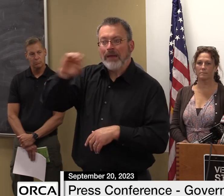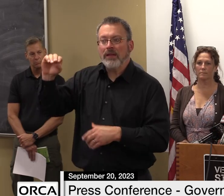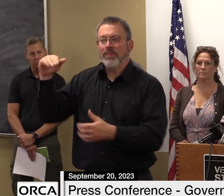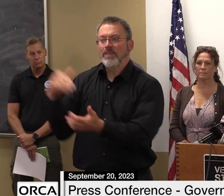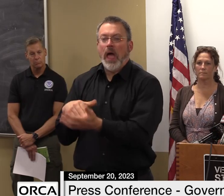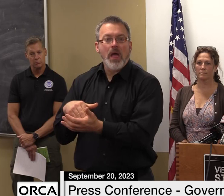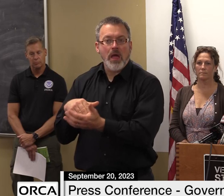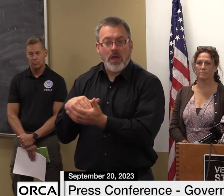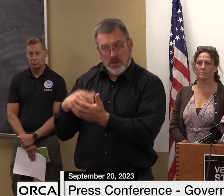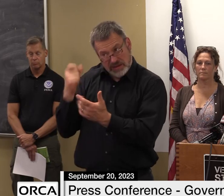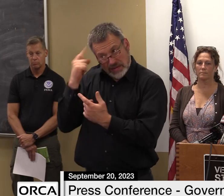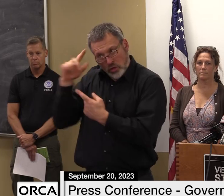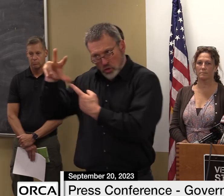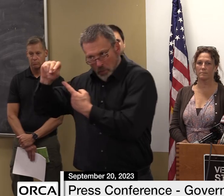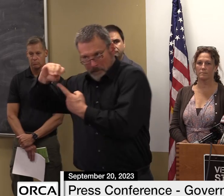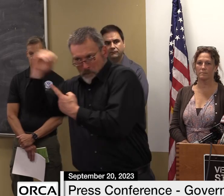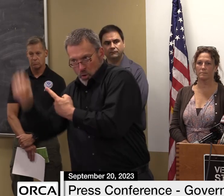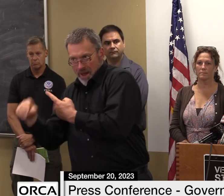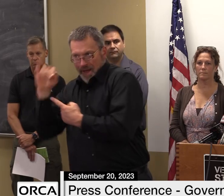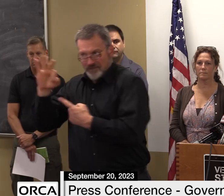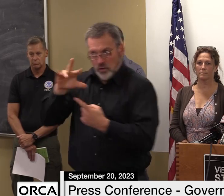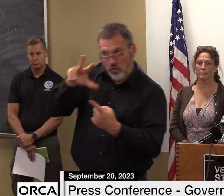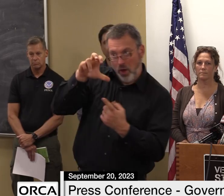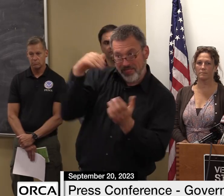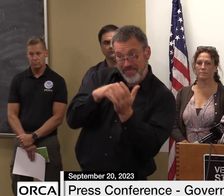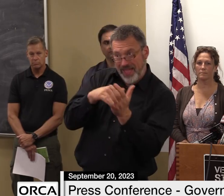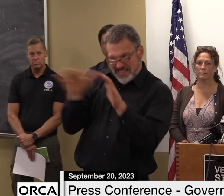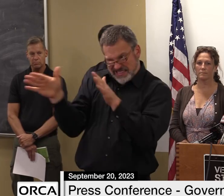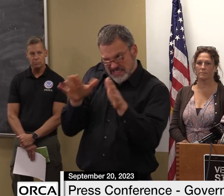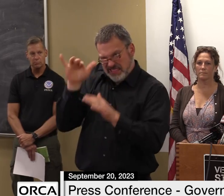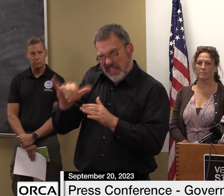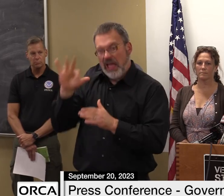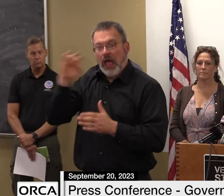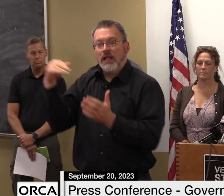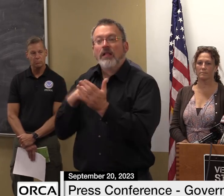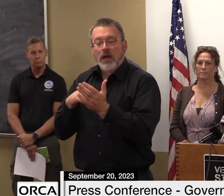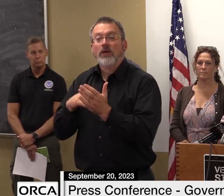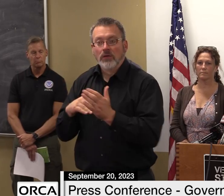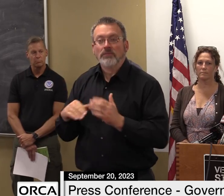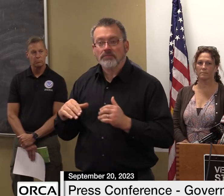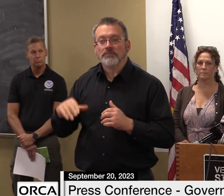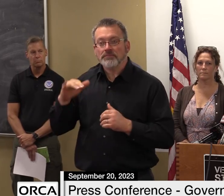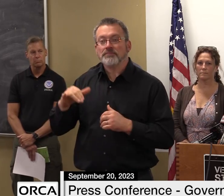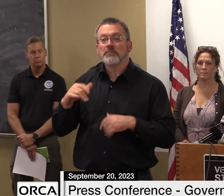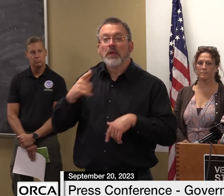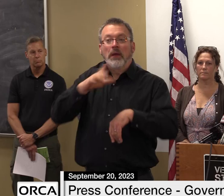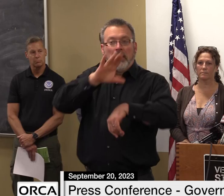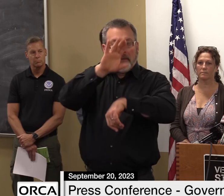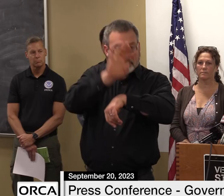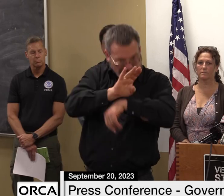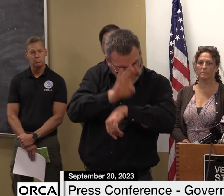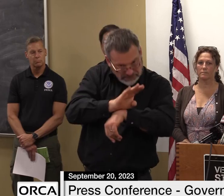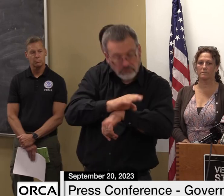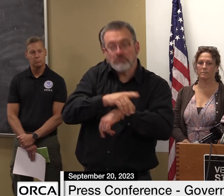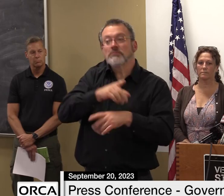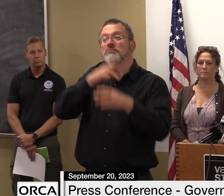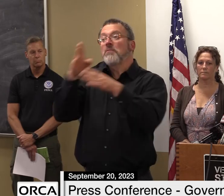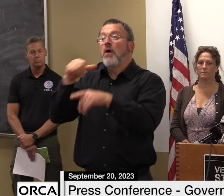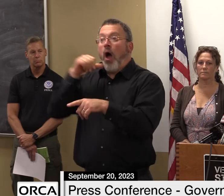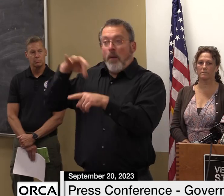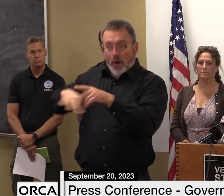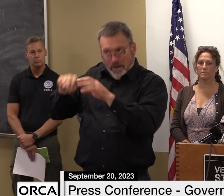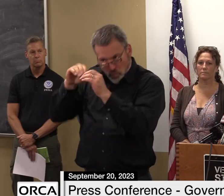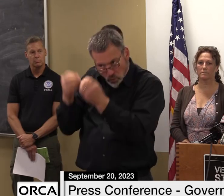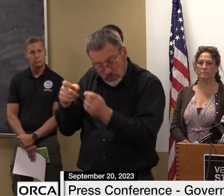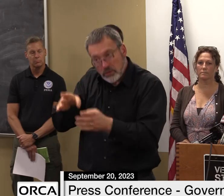reopen. Businesses, nonprofit organizations, and landlords who have already applied for BGOP will not